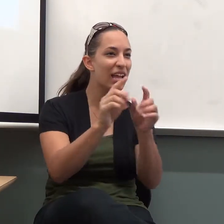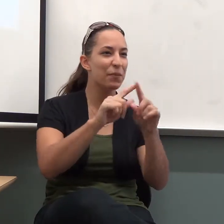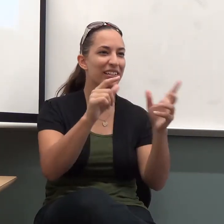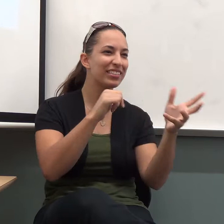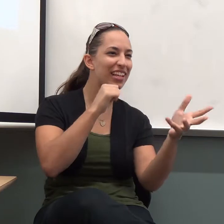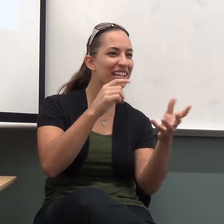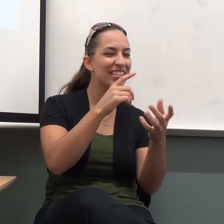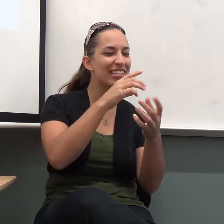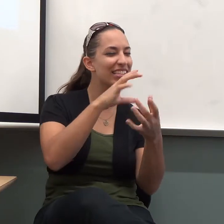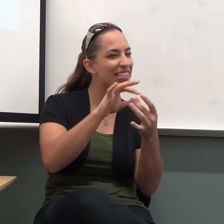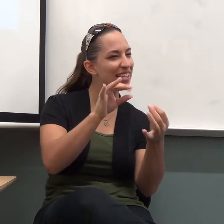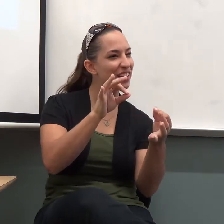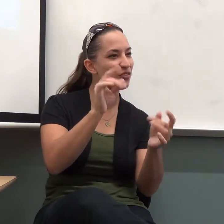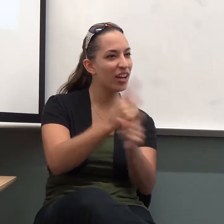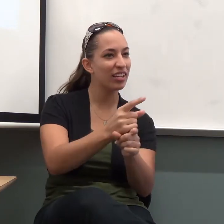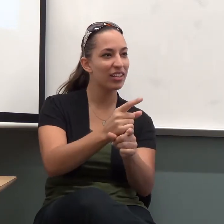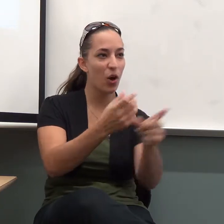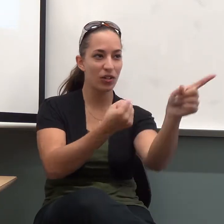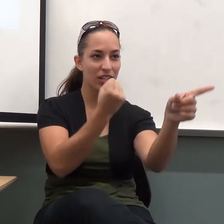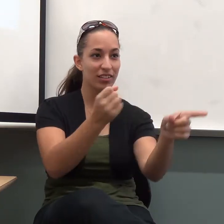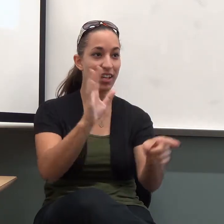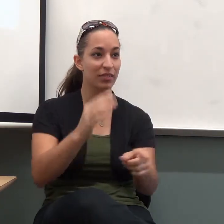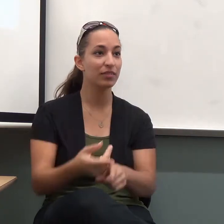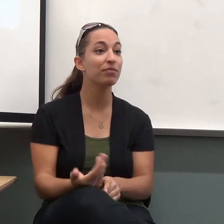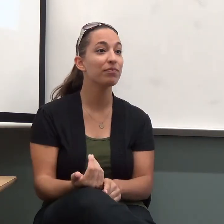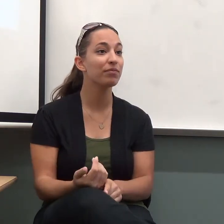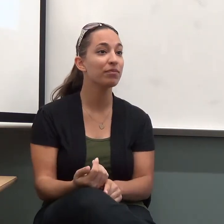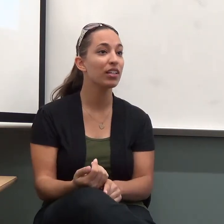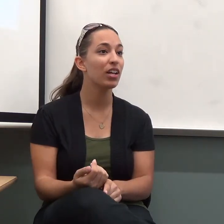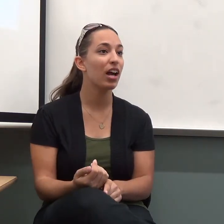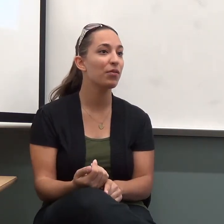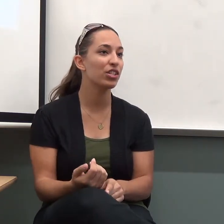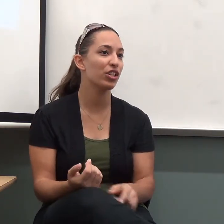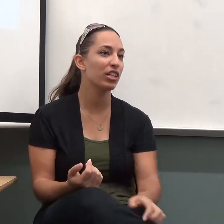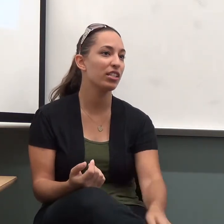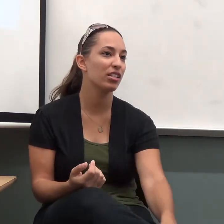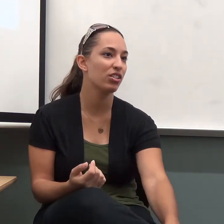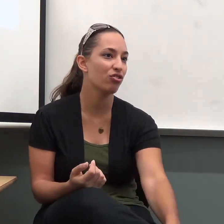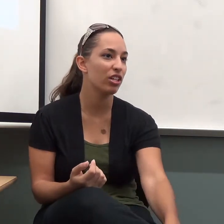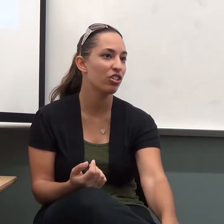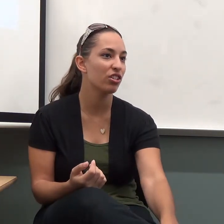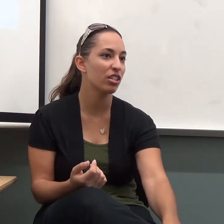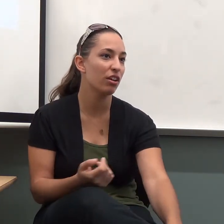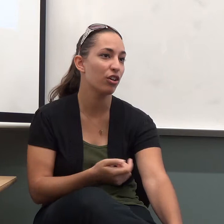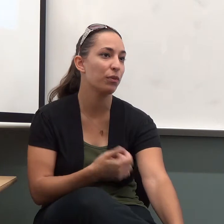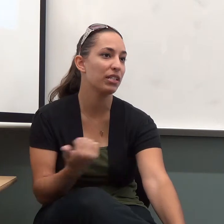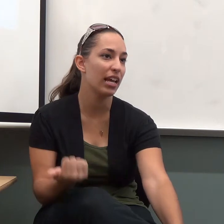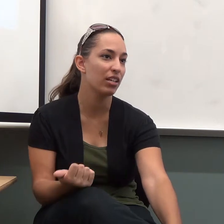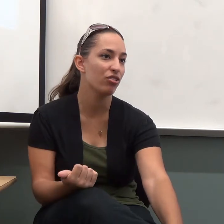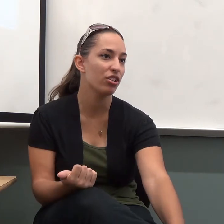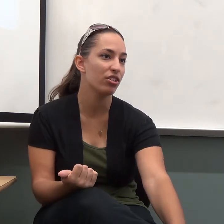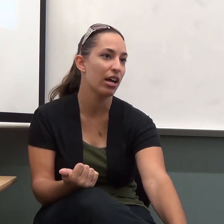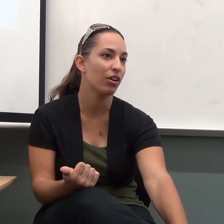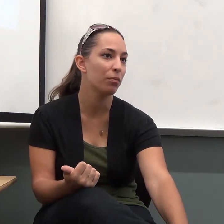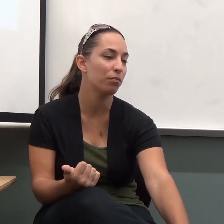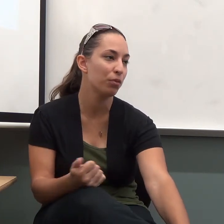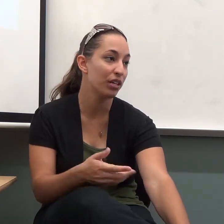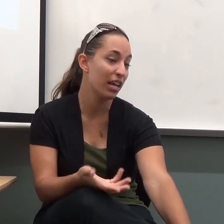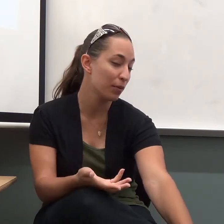like sentence. that because it's a tradition. Hang on, raise your hand, please. Go ahead. I was curious, strangers, could we take strangers out and put